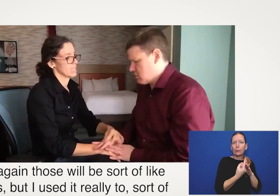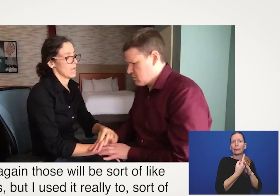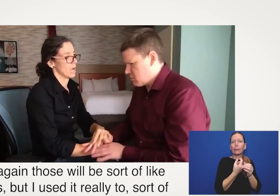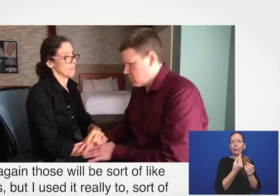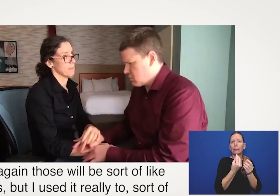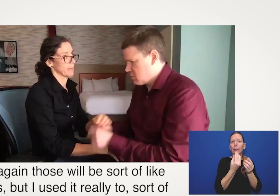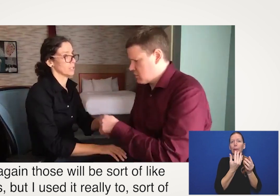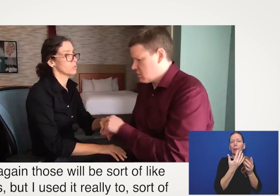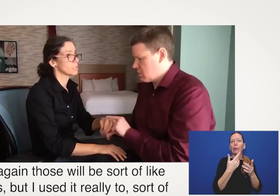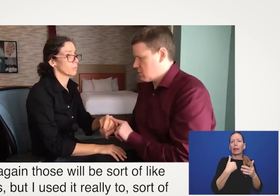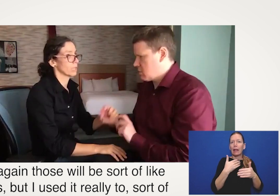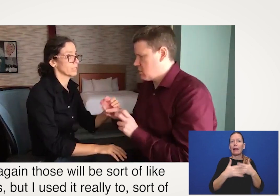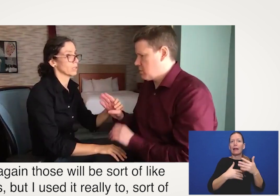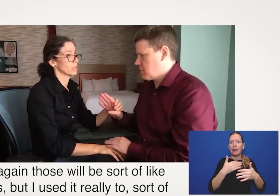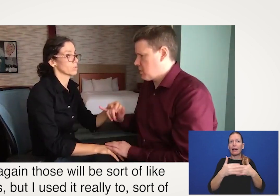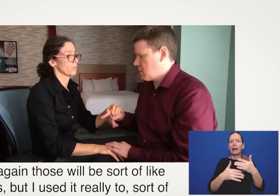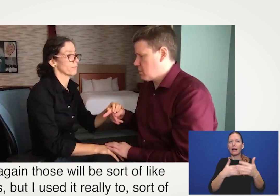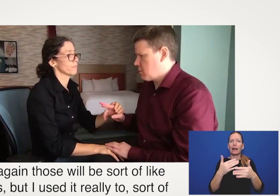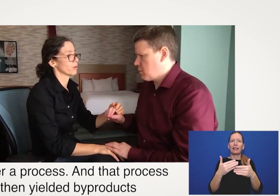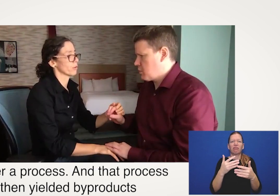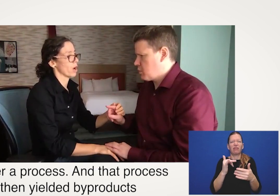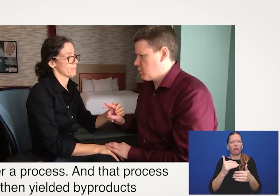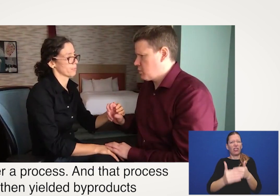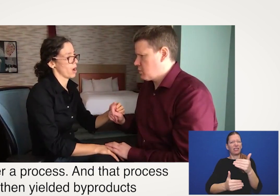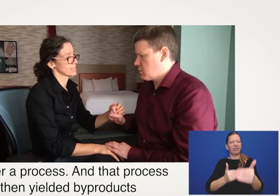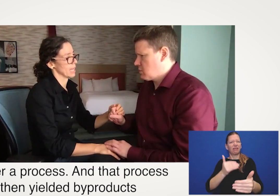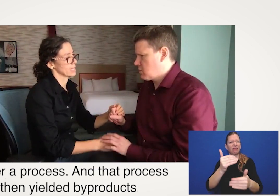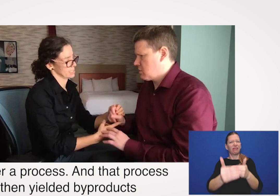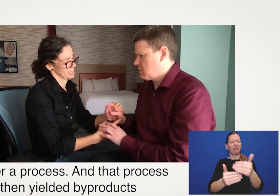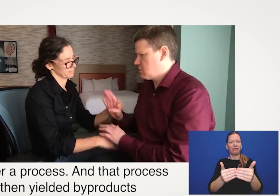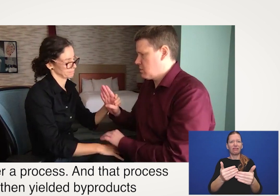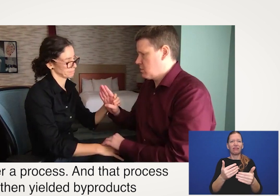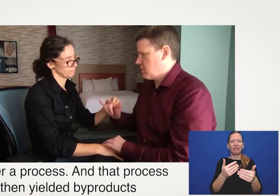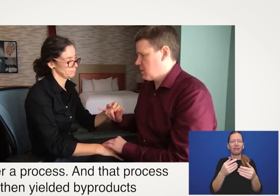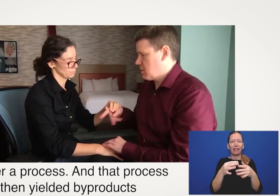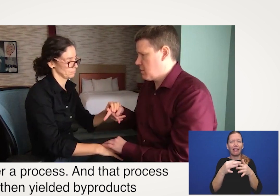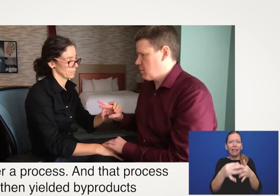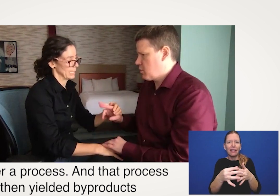seeds. But I used it really to sort of further a process.